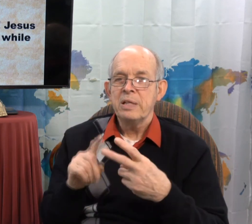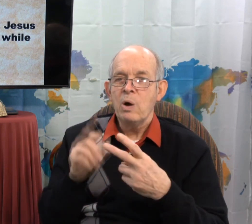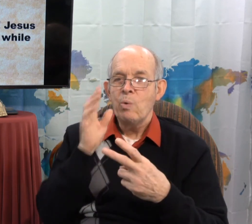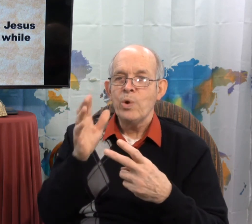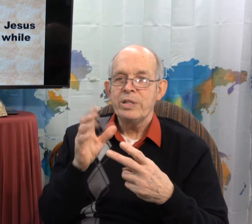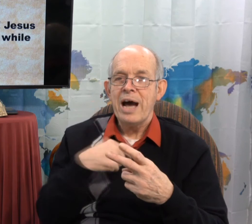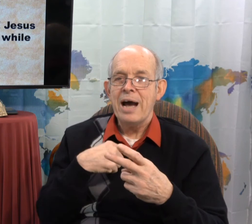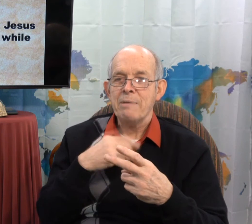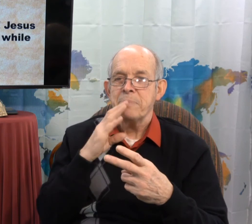Will I be